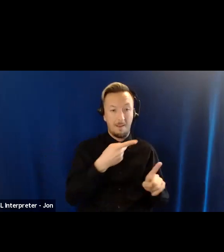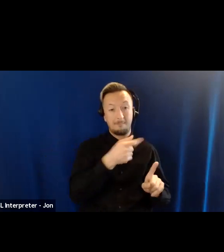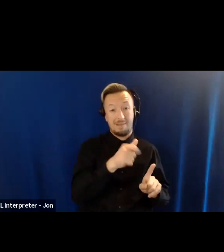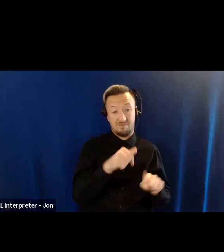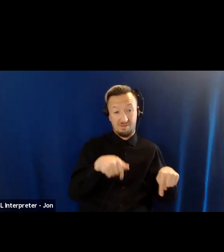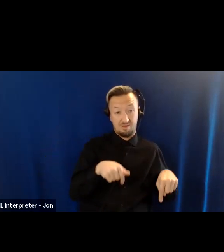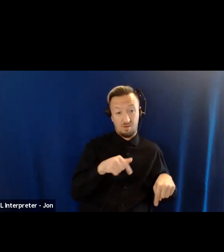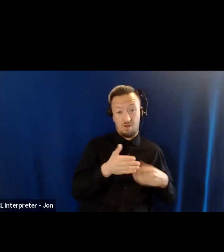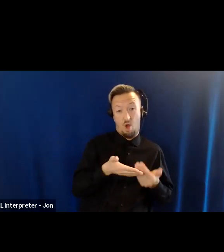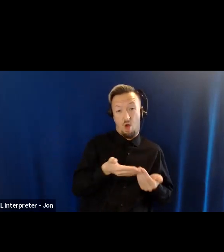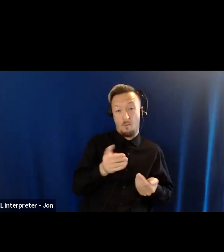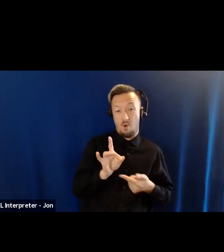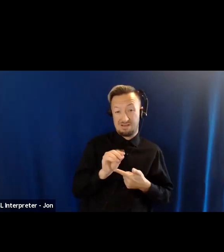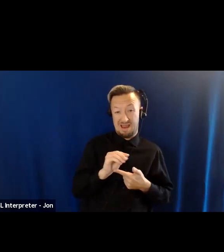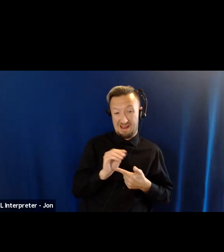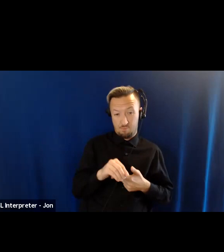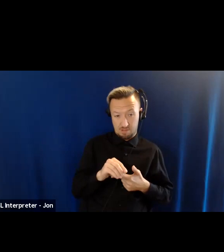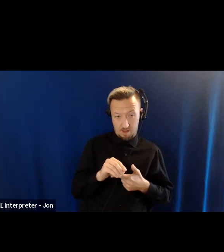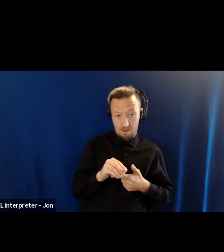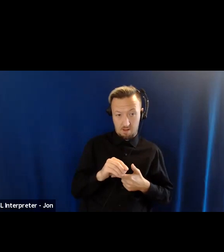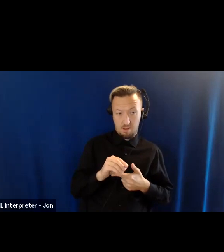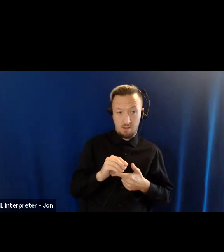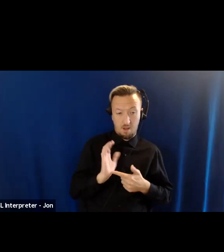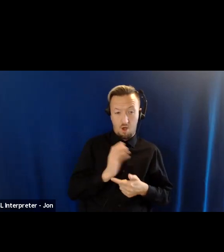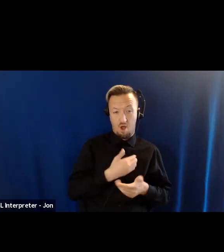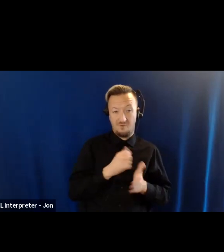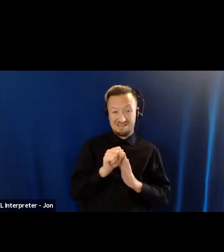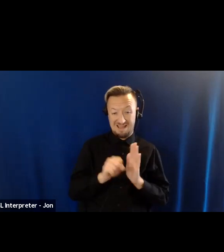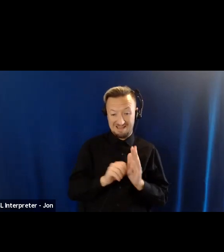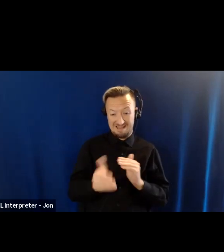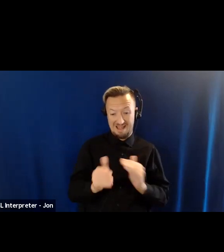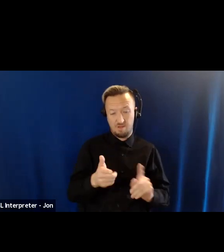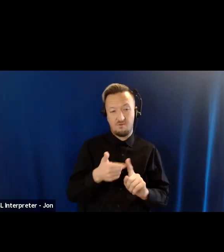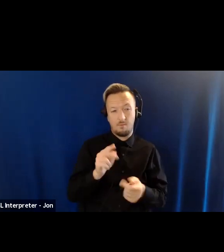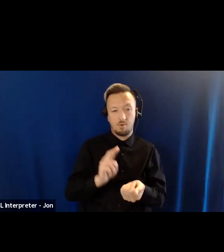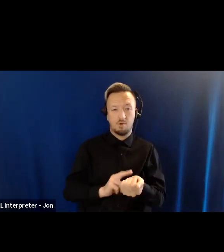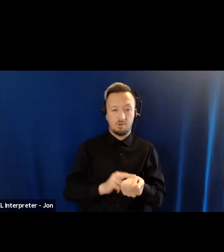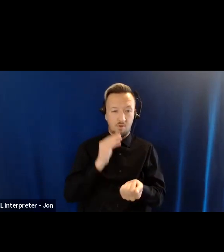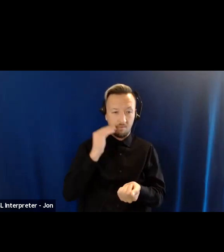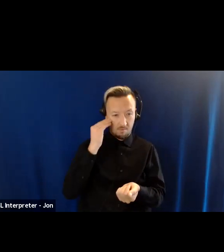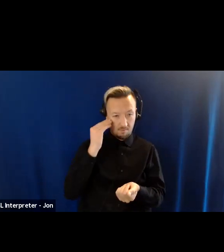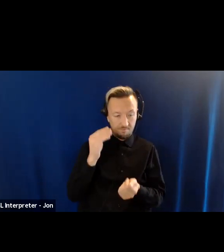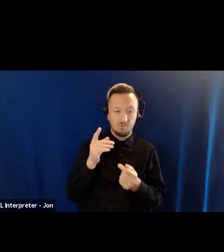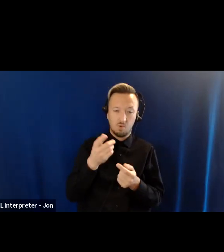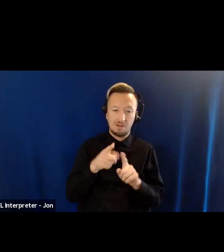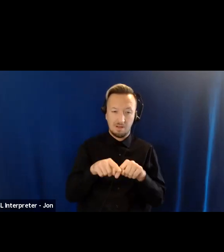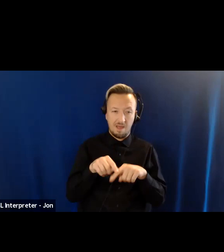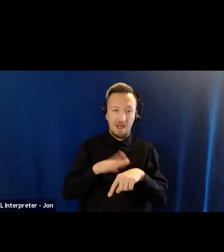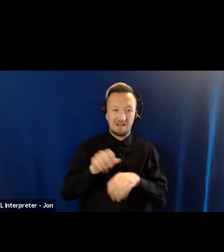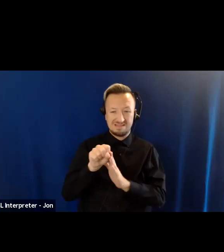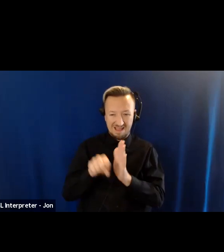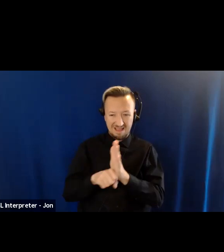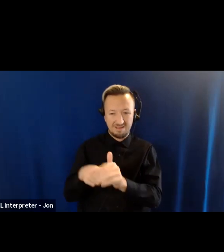we are, it's almost 80% of our state's deaths in nursing facilities. So it does vary state by state, but overall